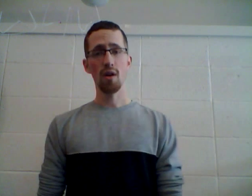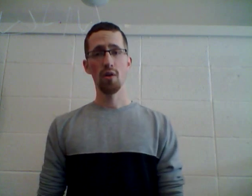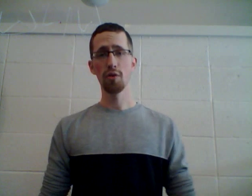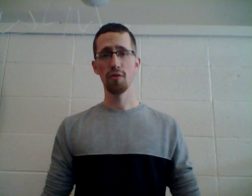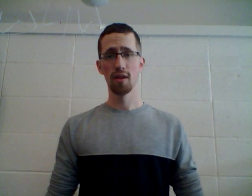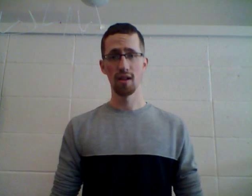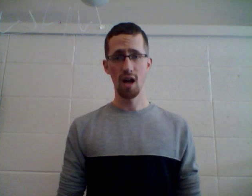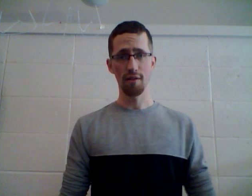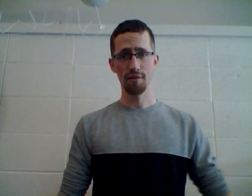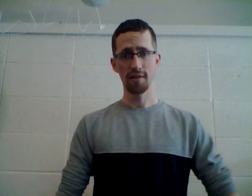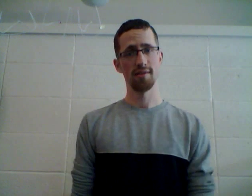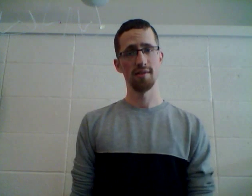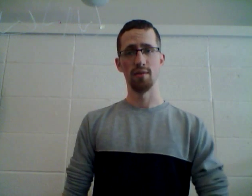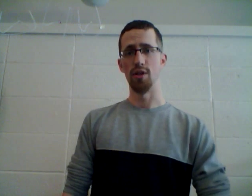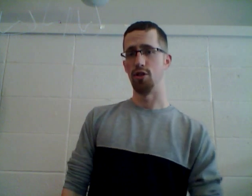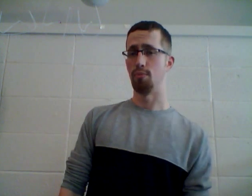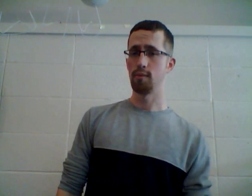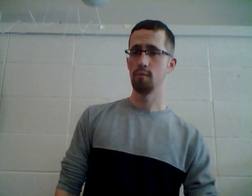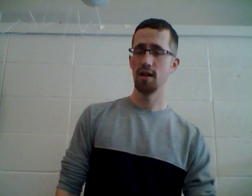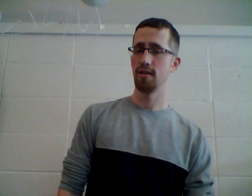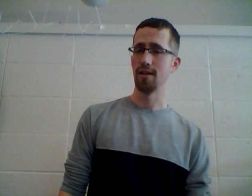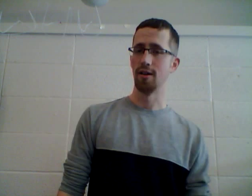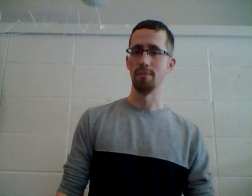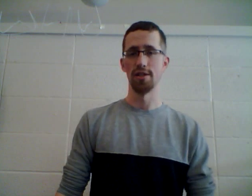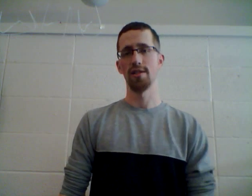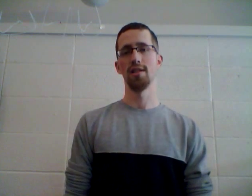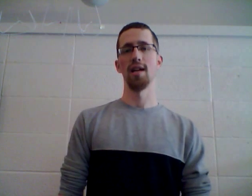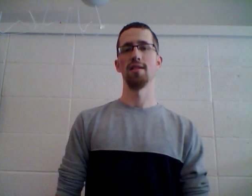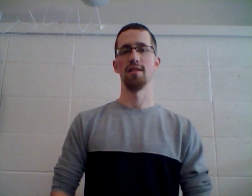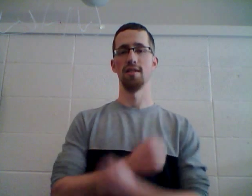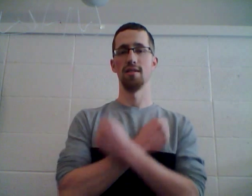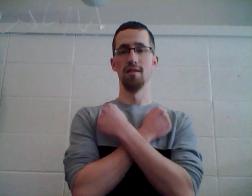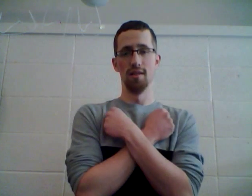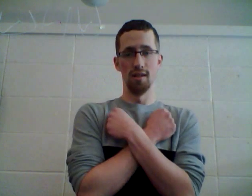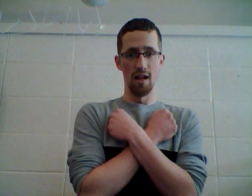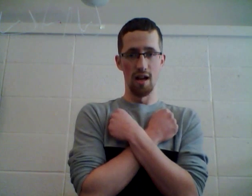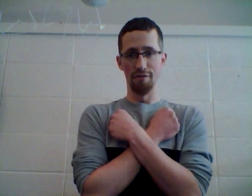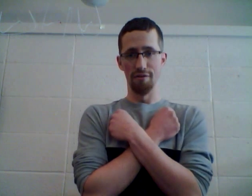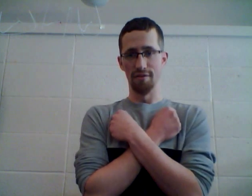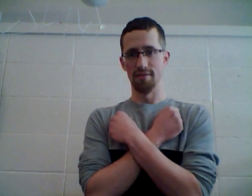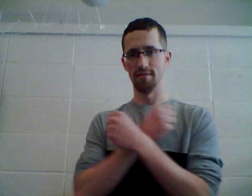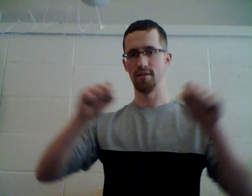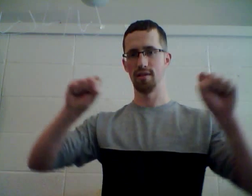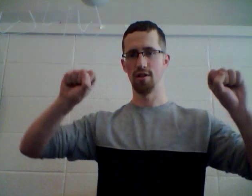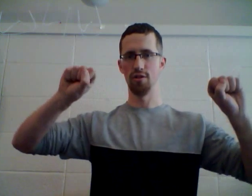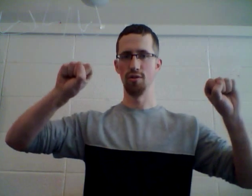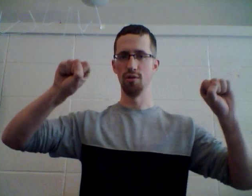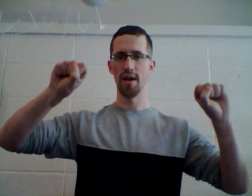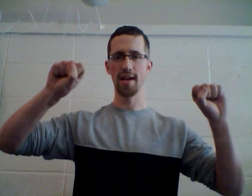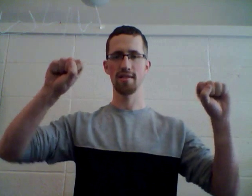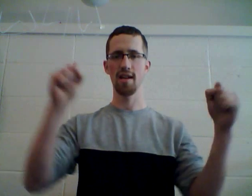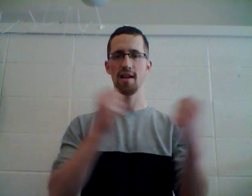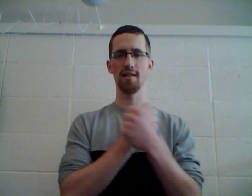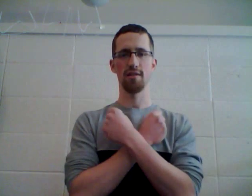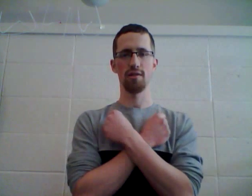The word for love, which you probably already know, but just in case, is love. Your two S hands